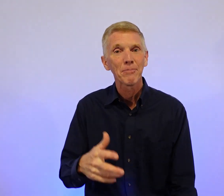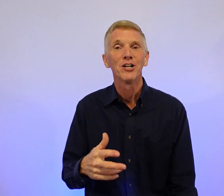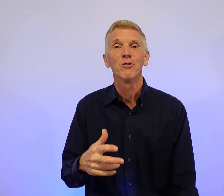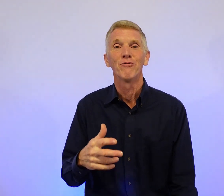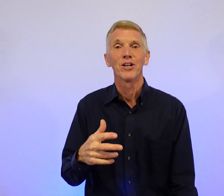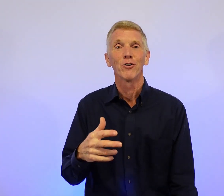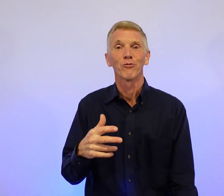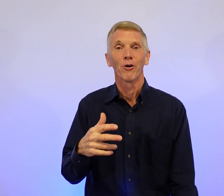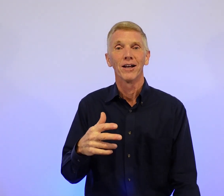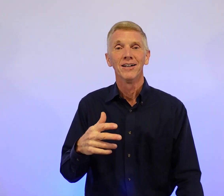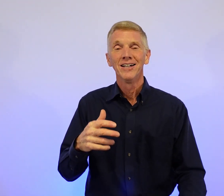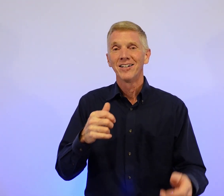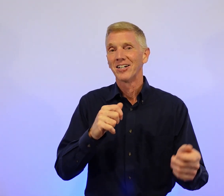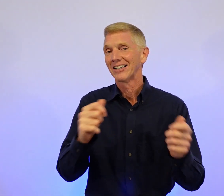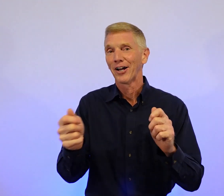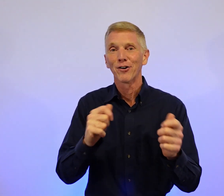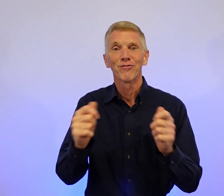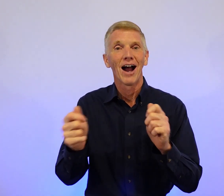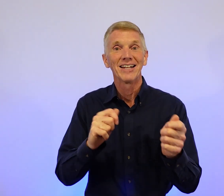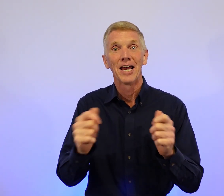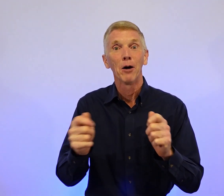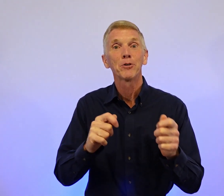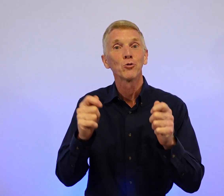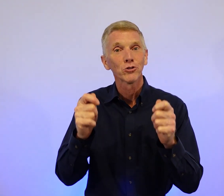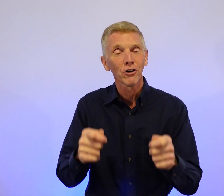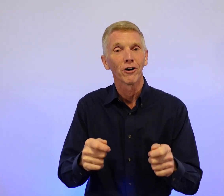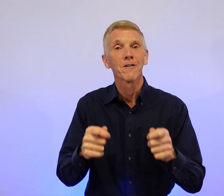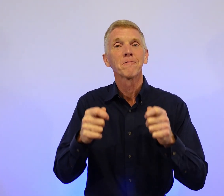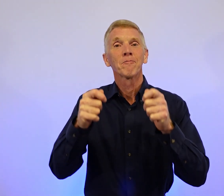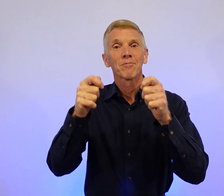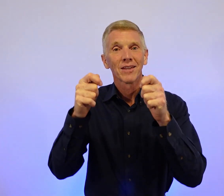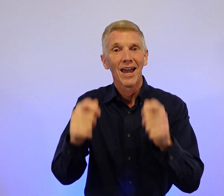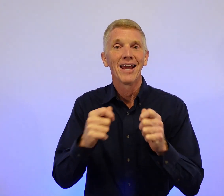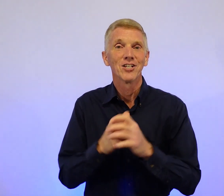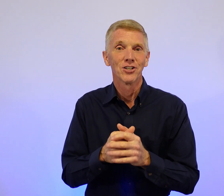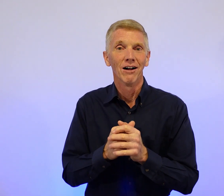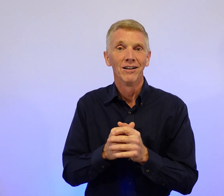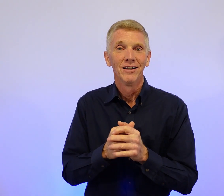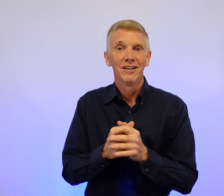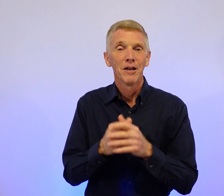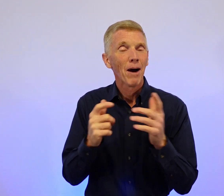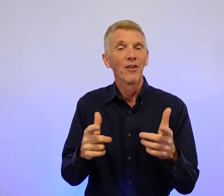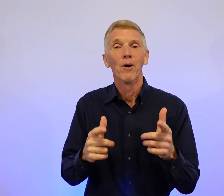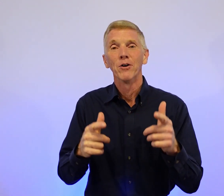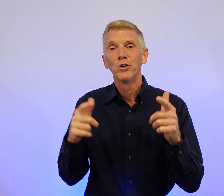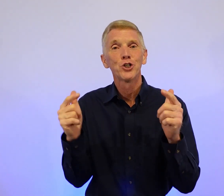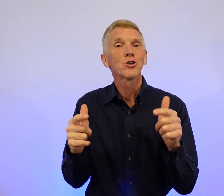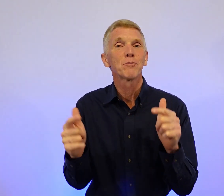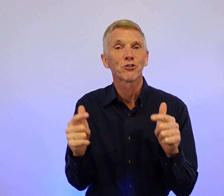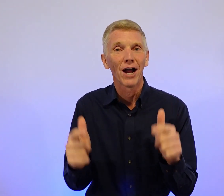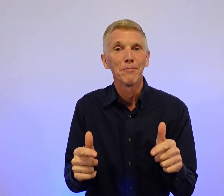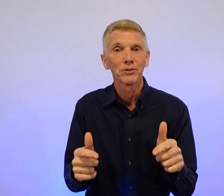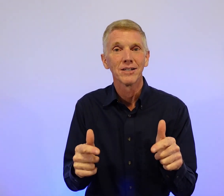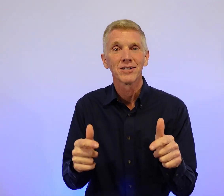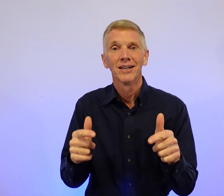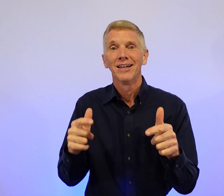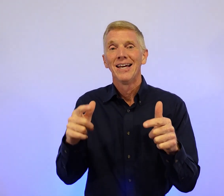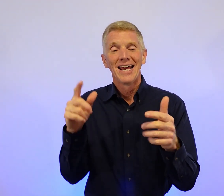do a video for you to clarify, to help you learn ASL. And by the way, would you subscribe, please? Hit